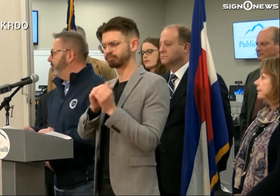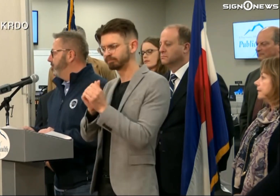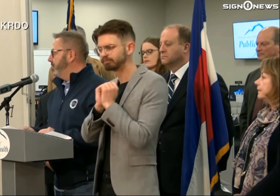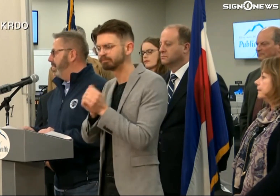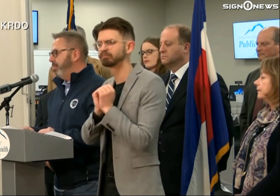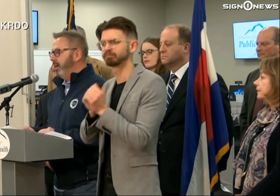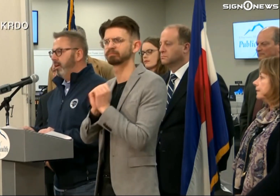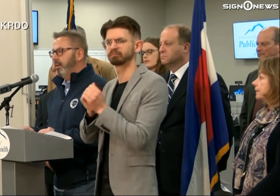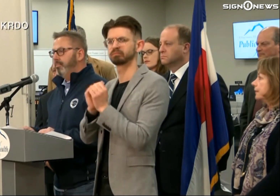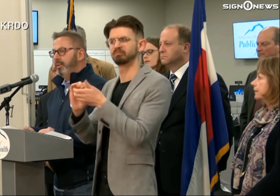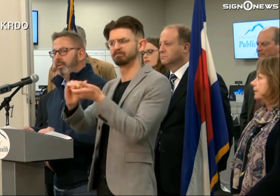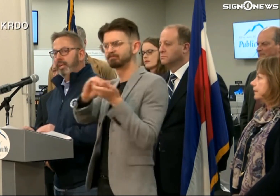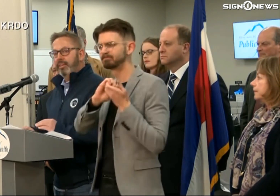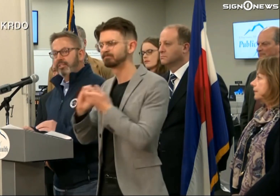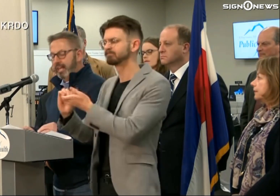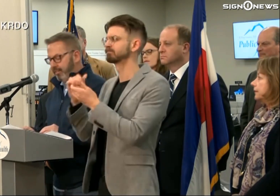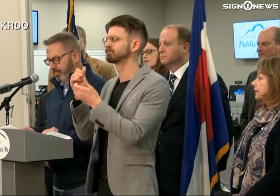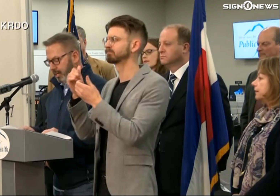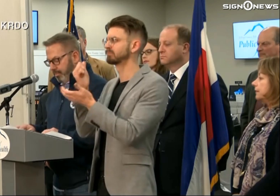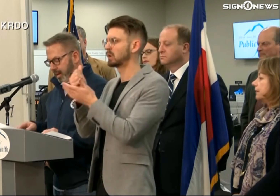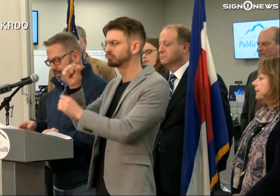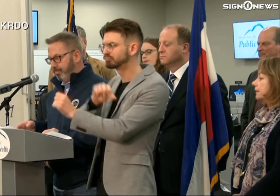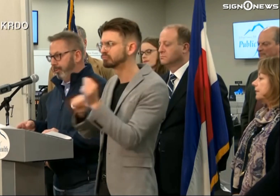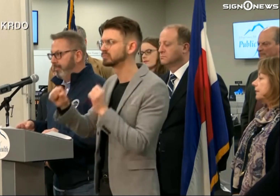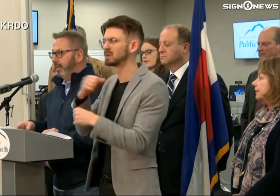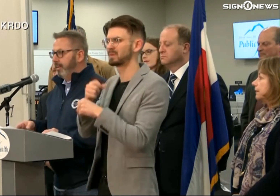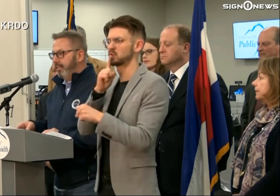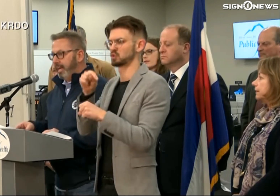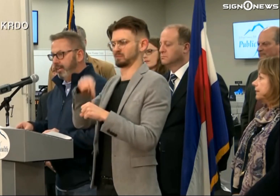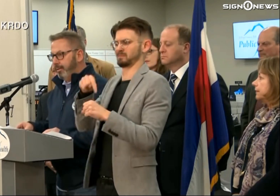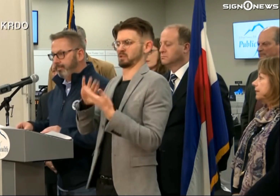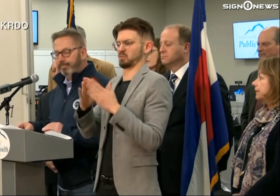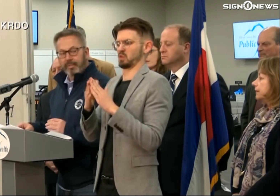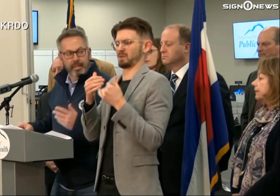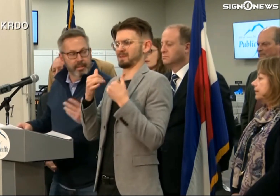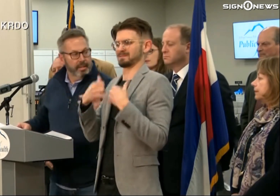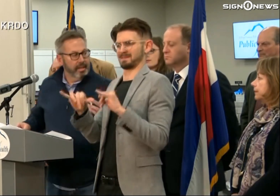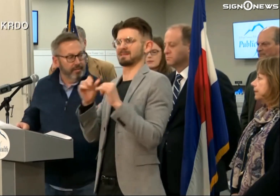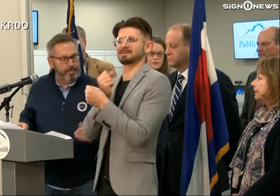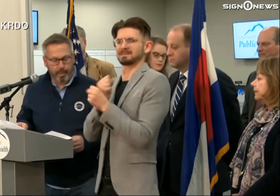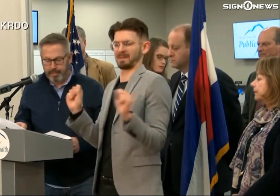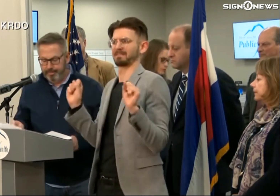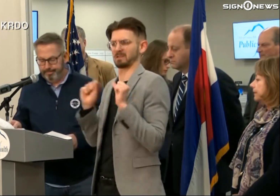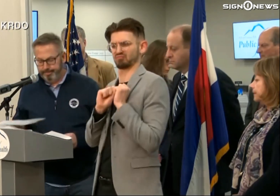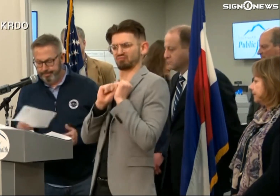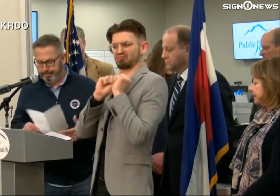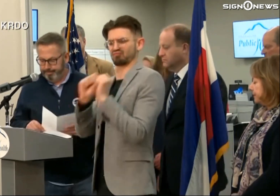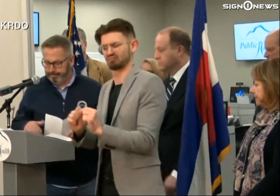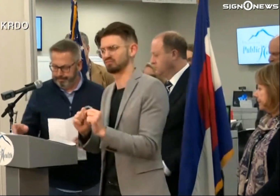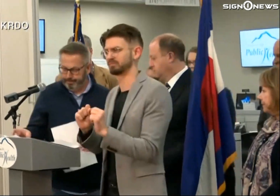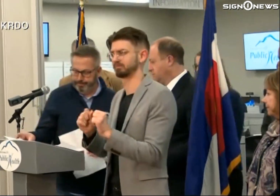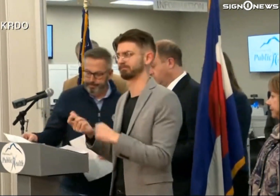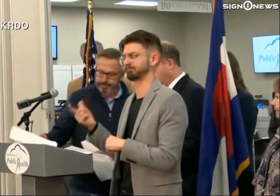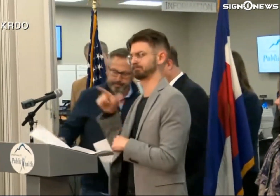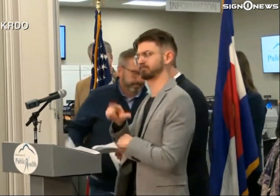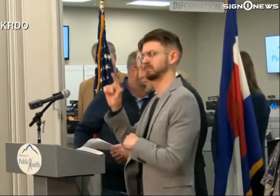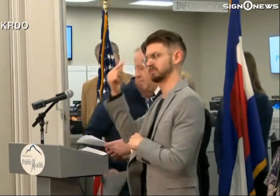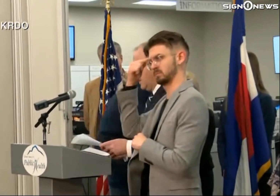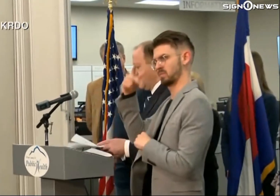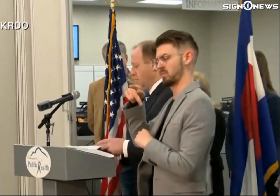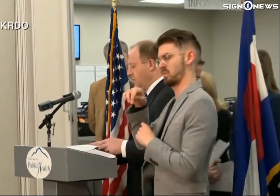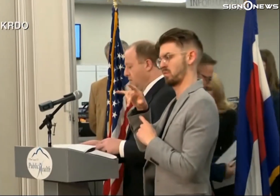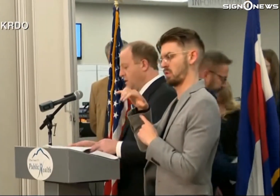help others and make our community the safest place possible. Thank you. Governor Polis.